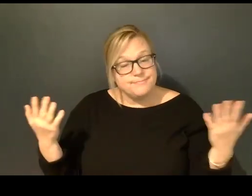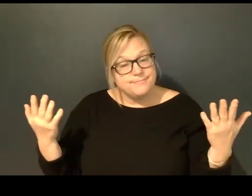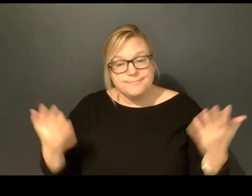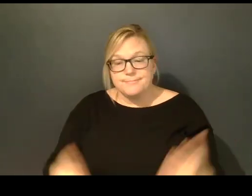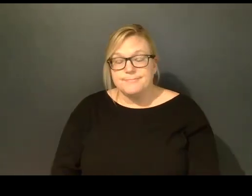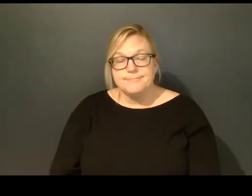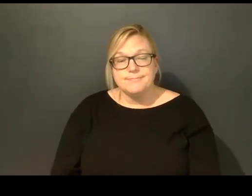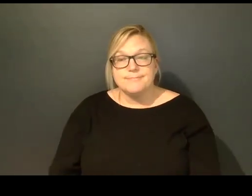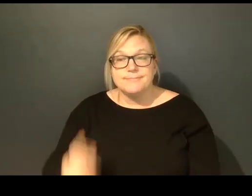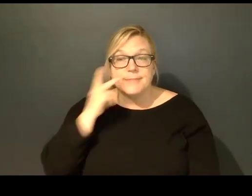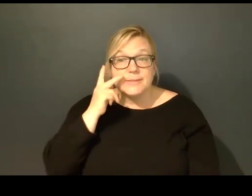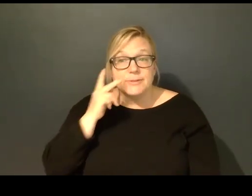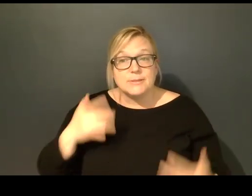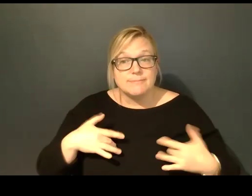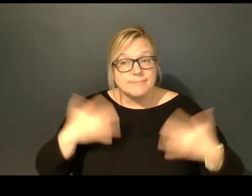I hope people choose to